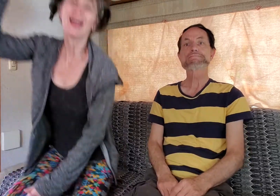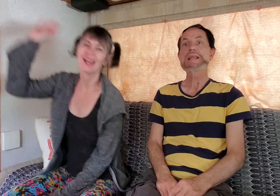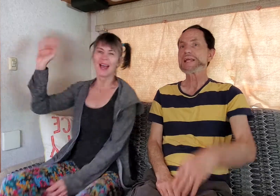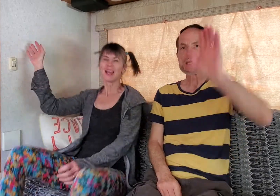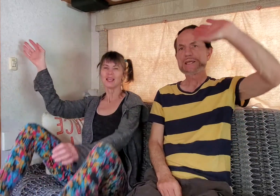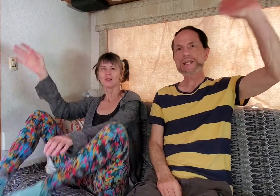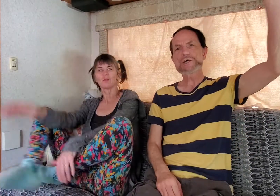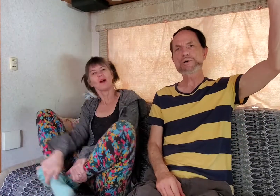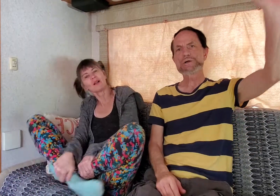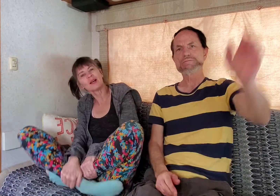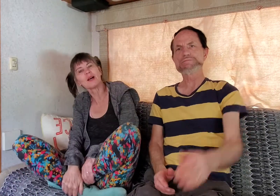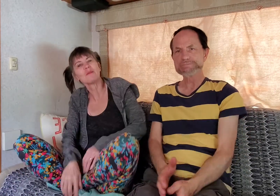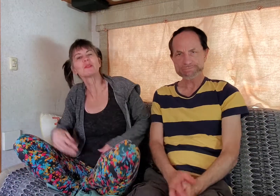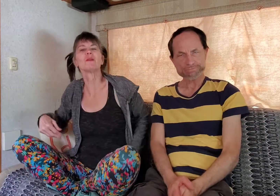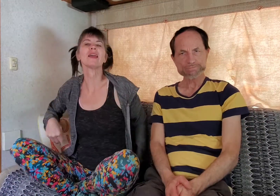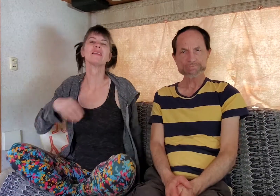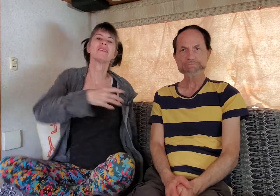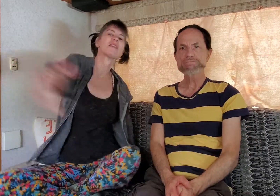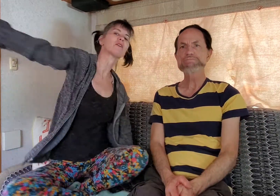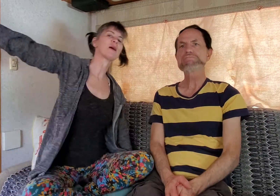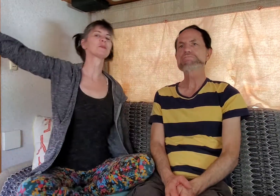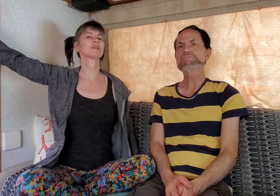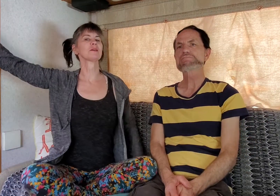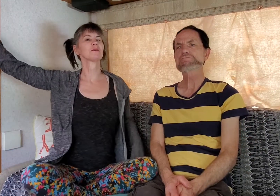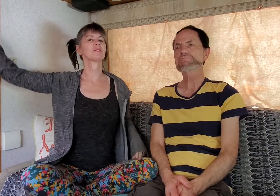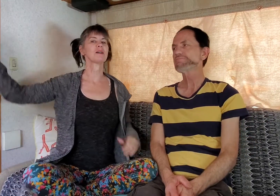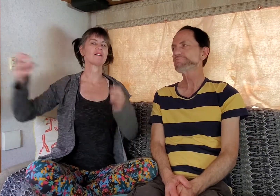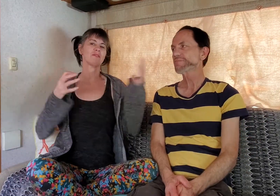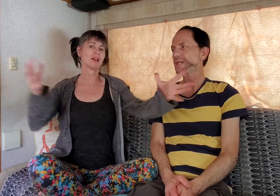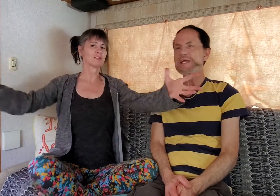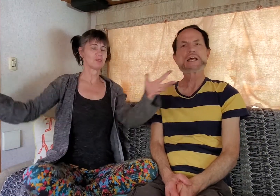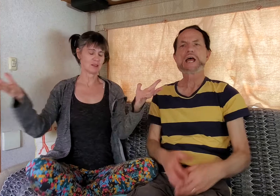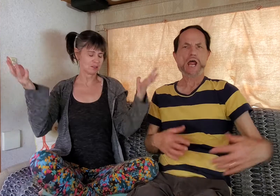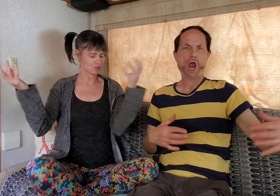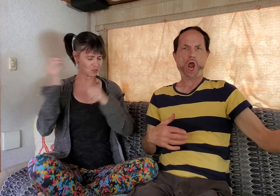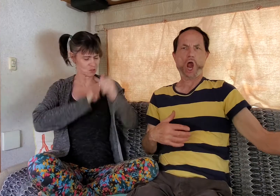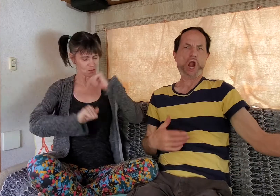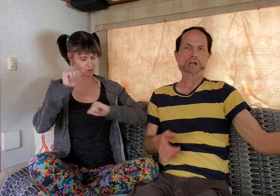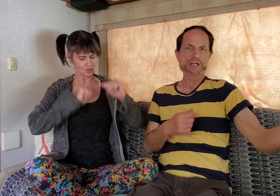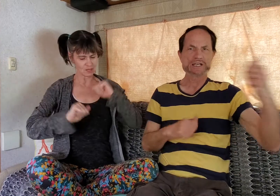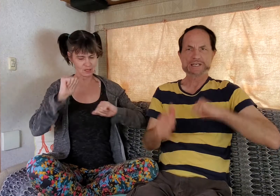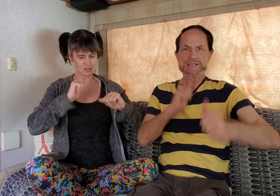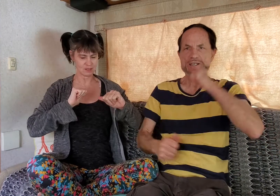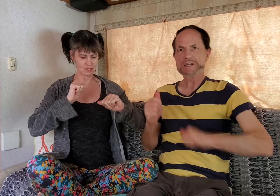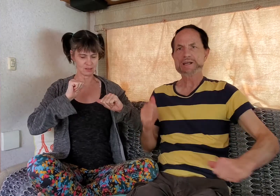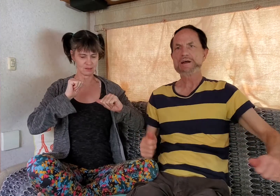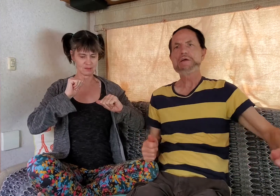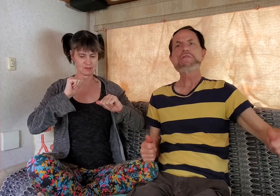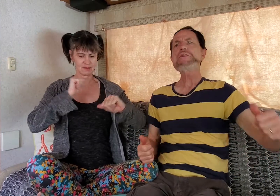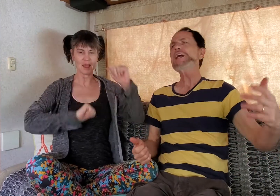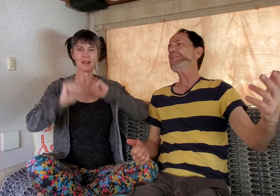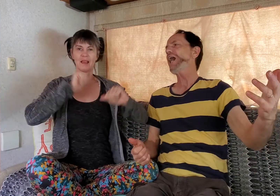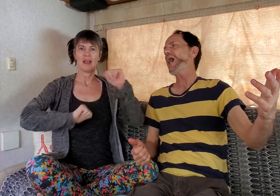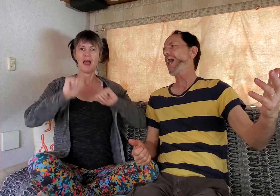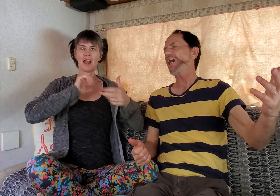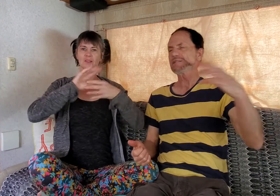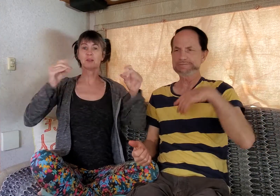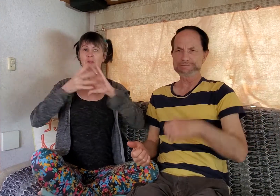Hi guys! Hello! Welcome to another episode of Activated Story! Theater! Activated